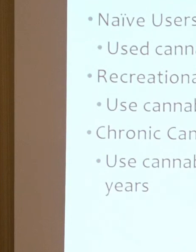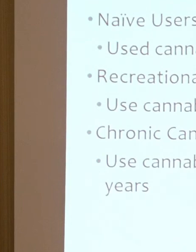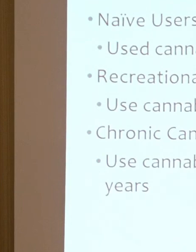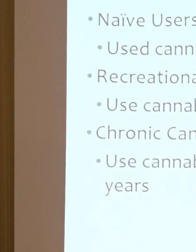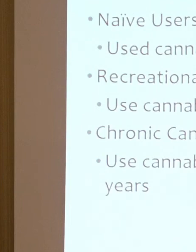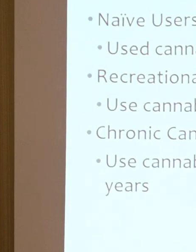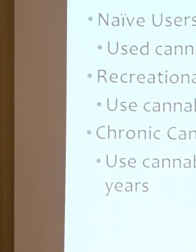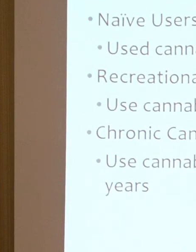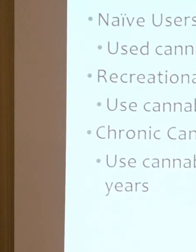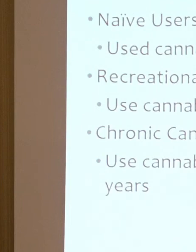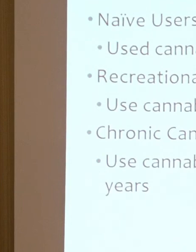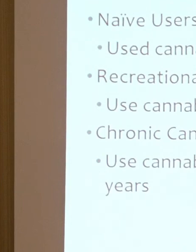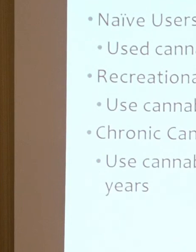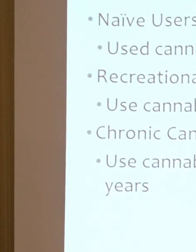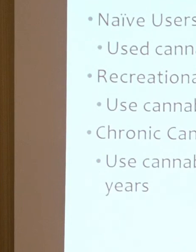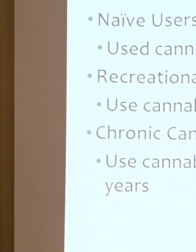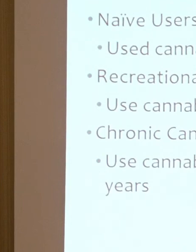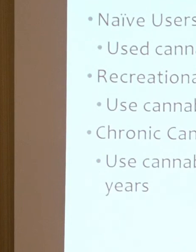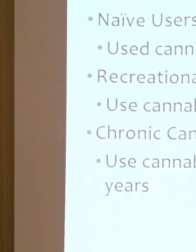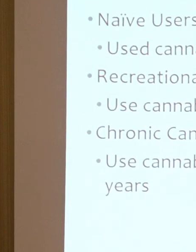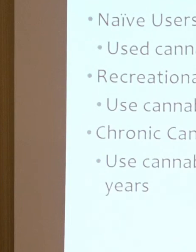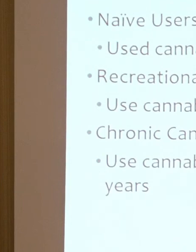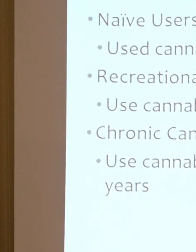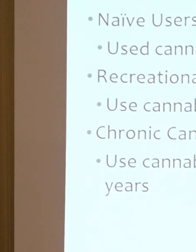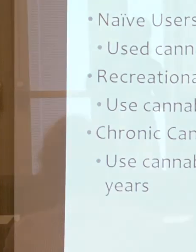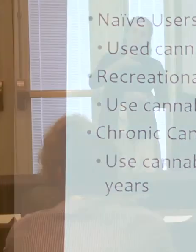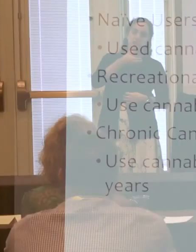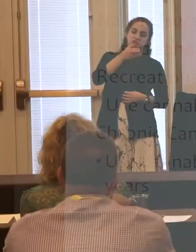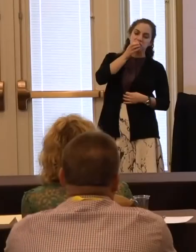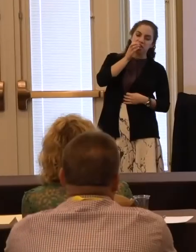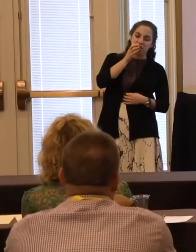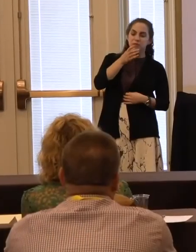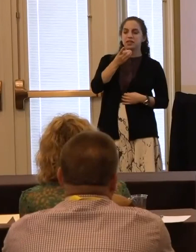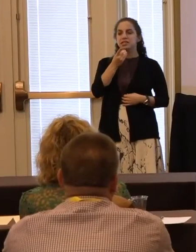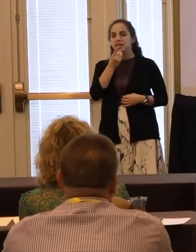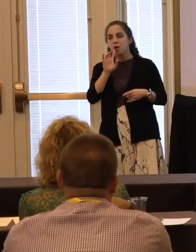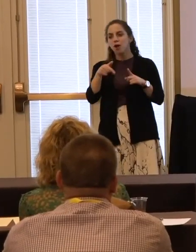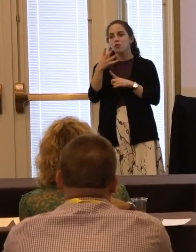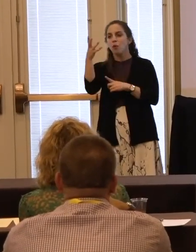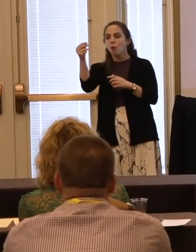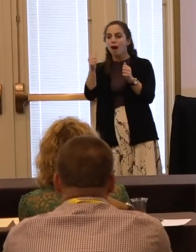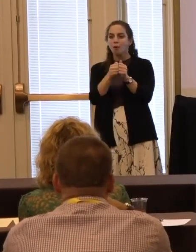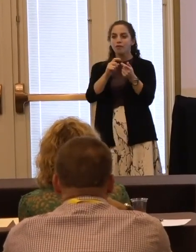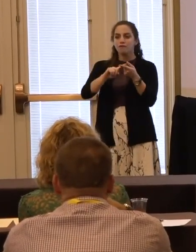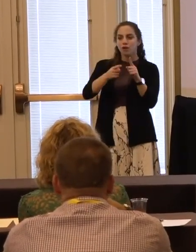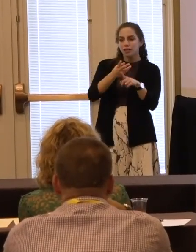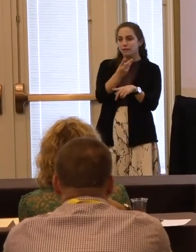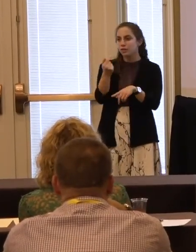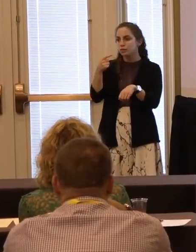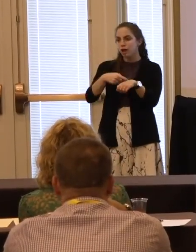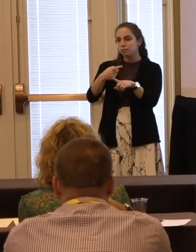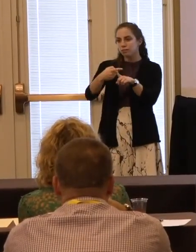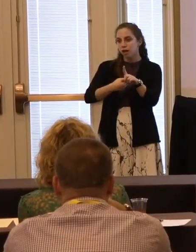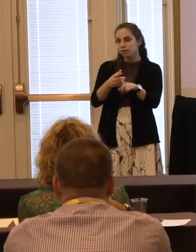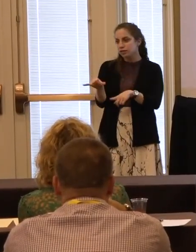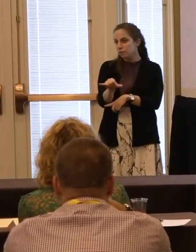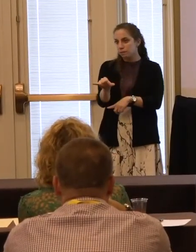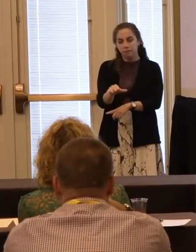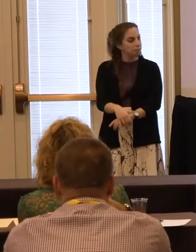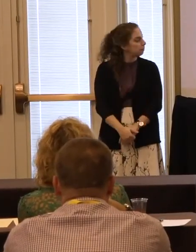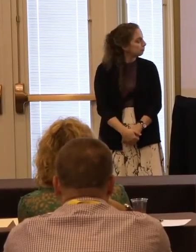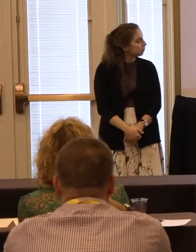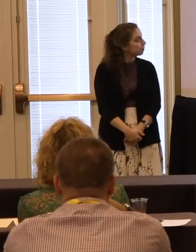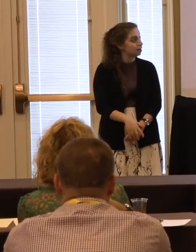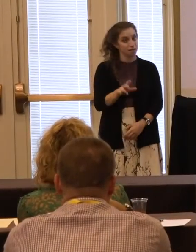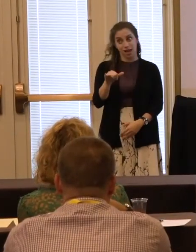Right? This is like, having a drink with dinner when you go out with friends a couple times a month. It's kind of like that, right?